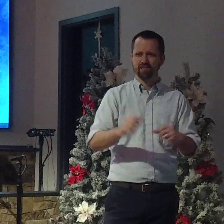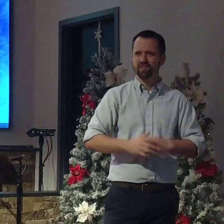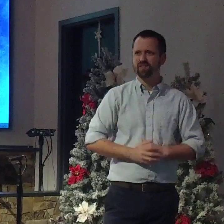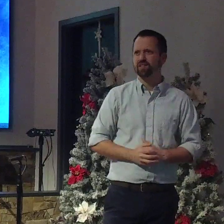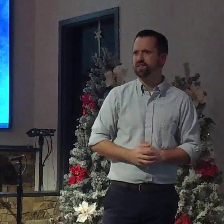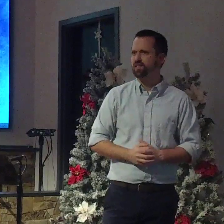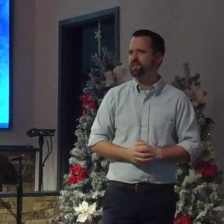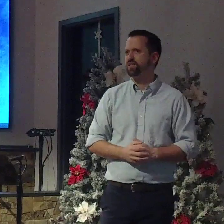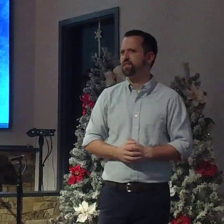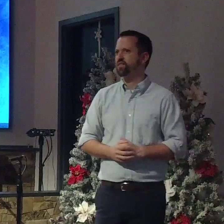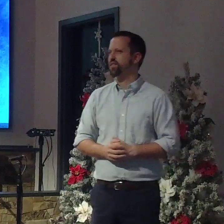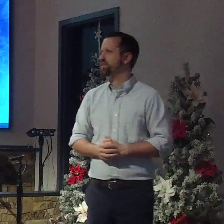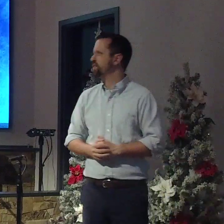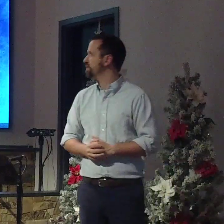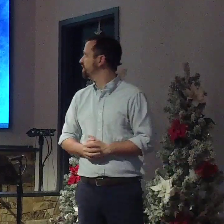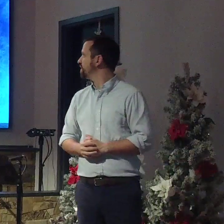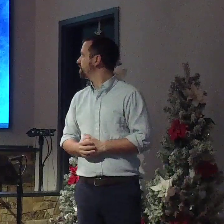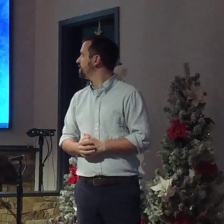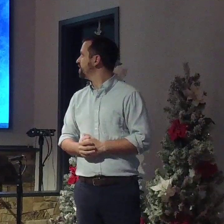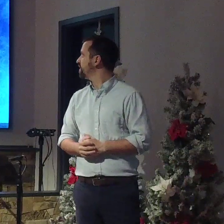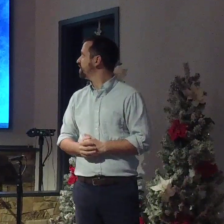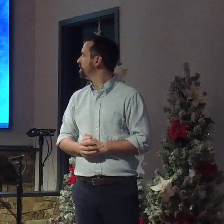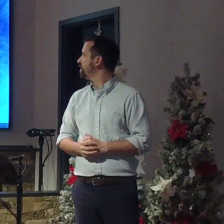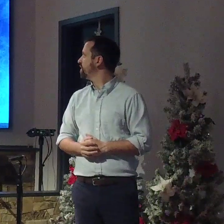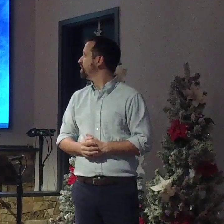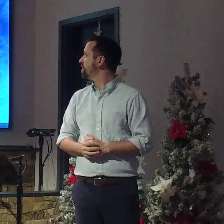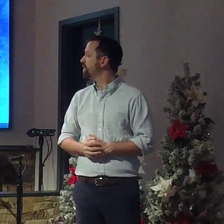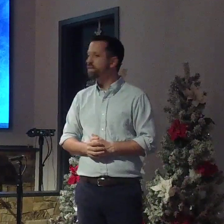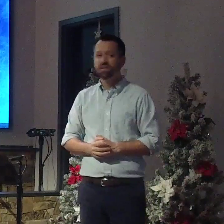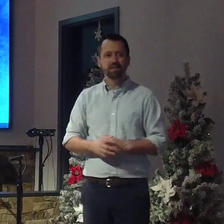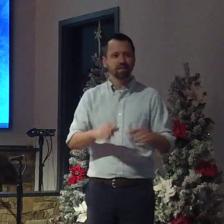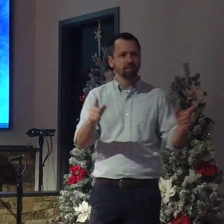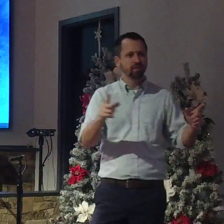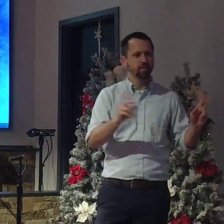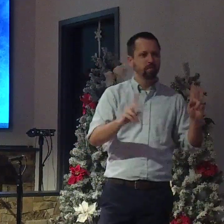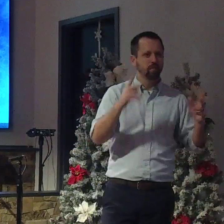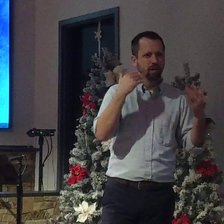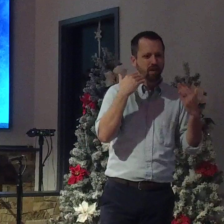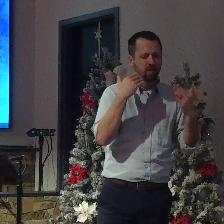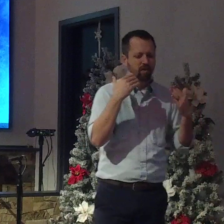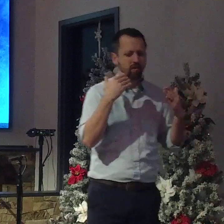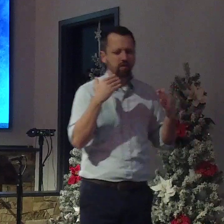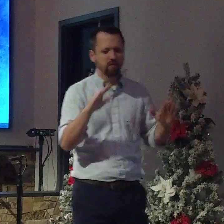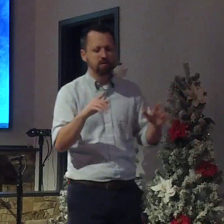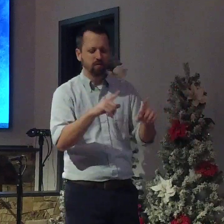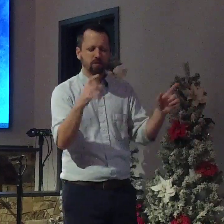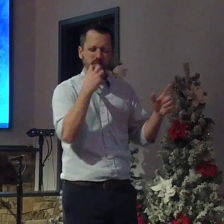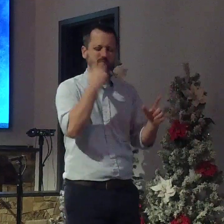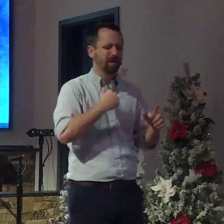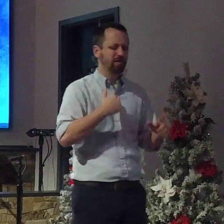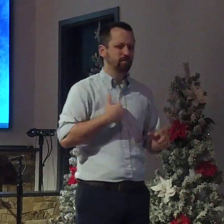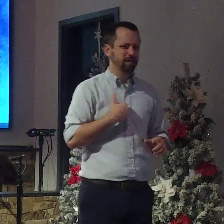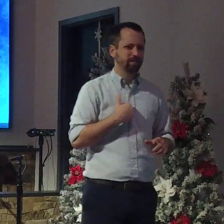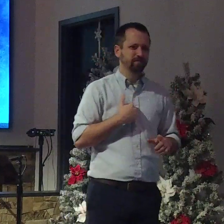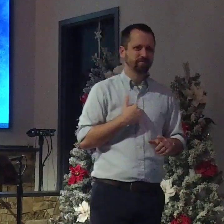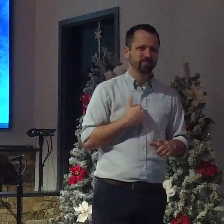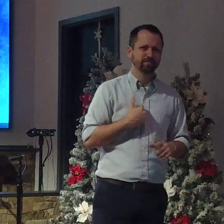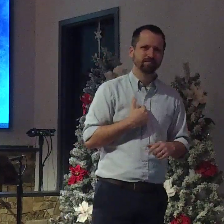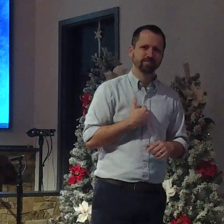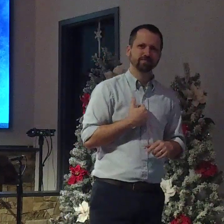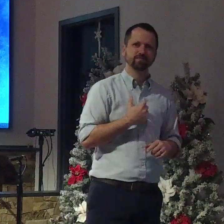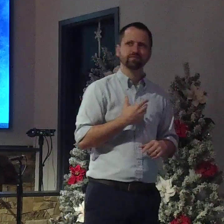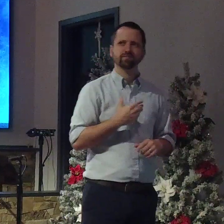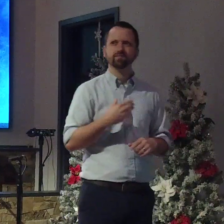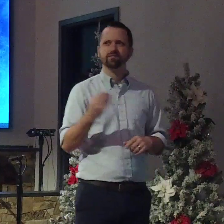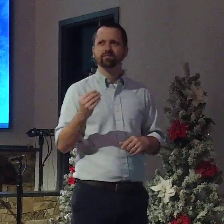Not only does he stay now, but he's involved. He's singing, one of our lead singers on our praise team on Wednesday